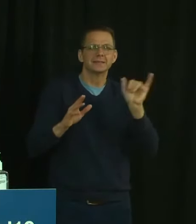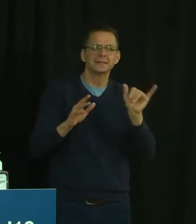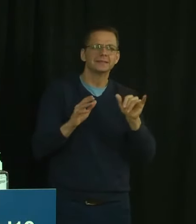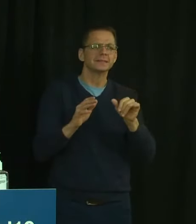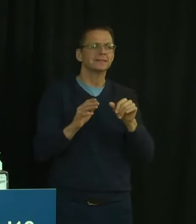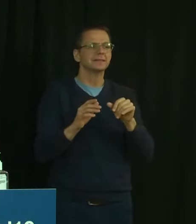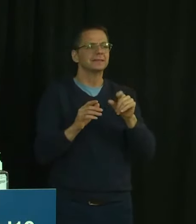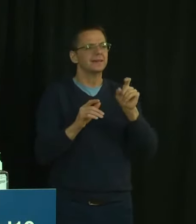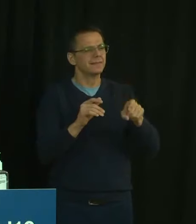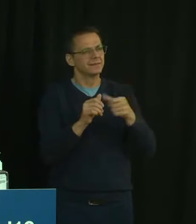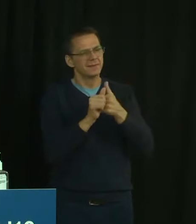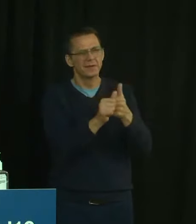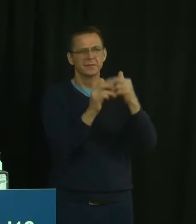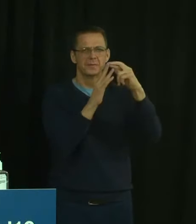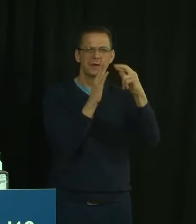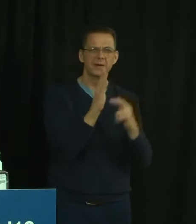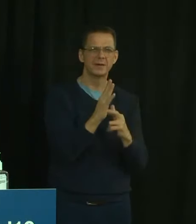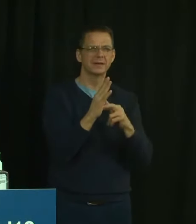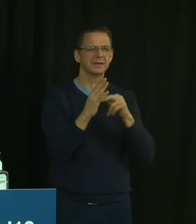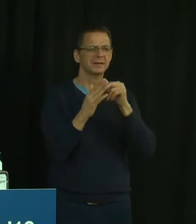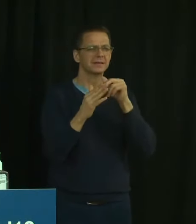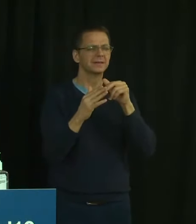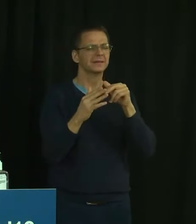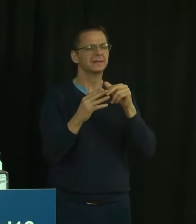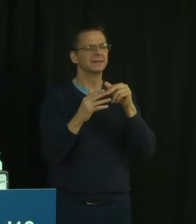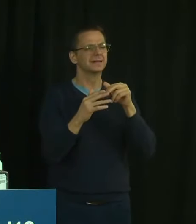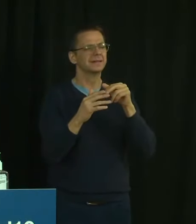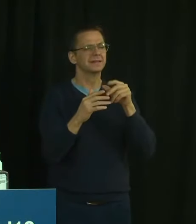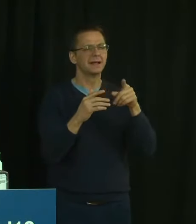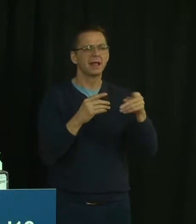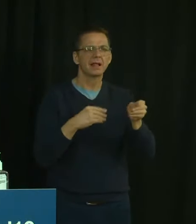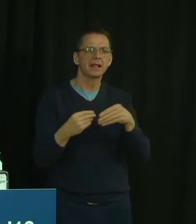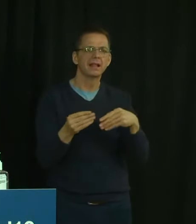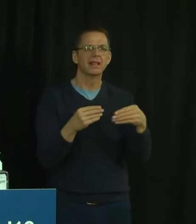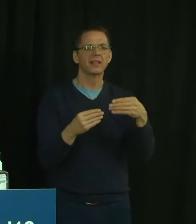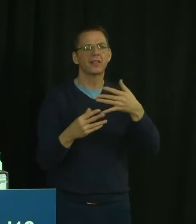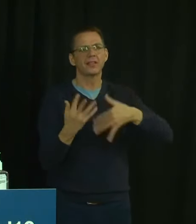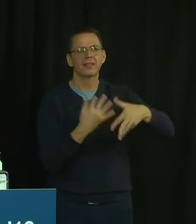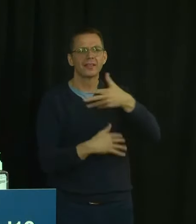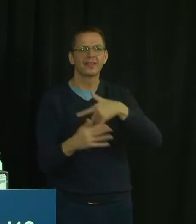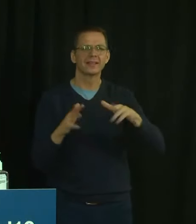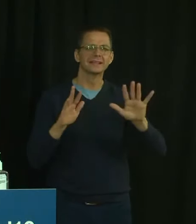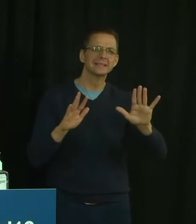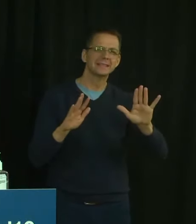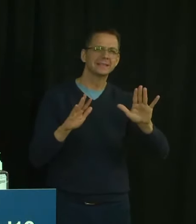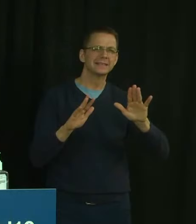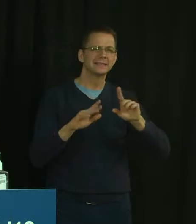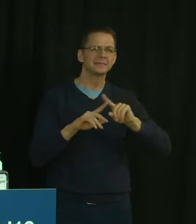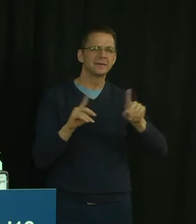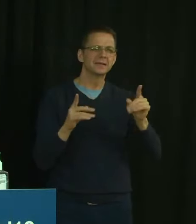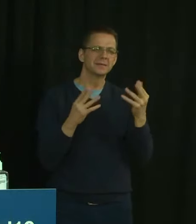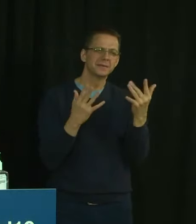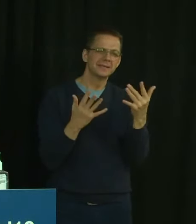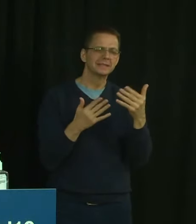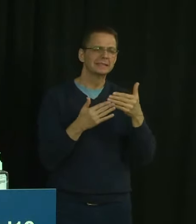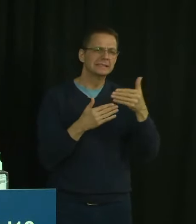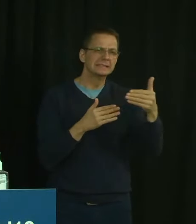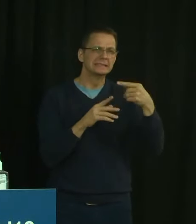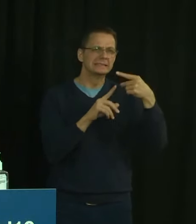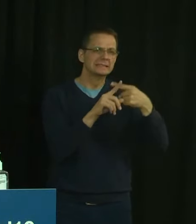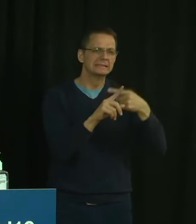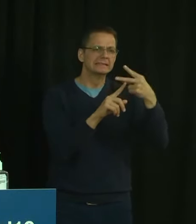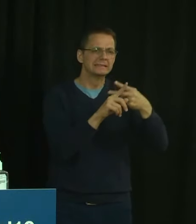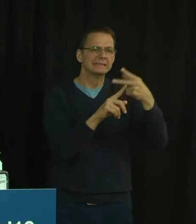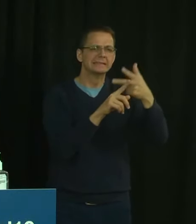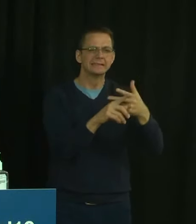make that happen. The first is to get immunized as soon as you are eligible to do so. Also, support those around you in getting